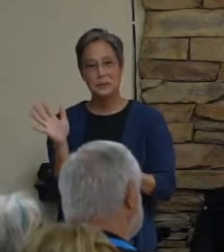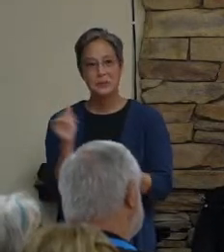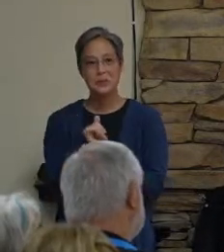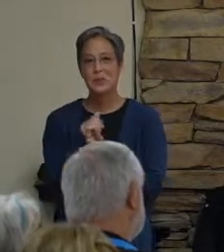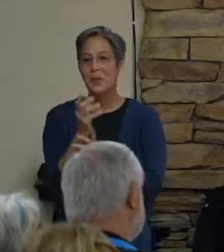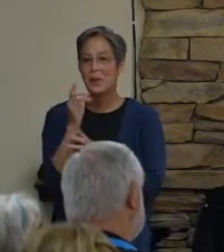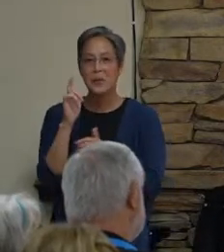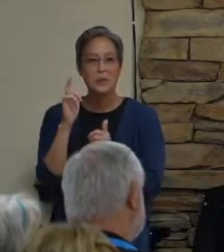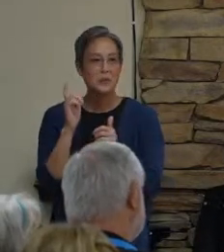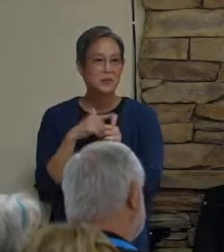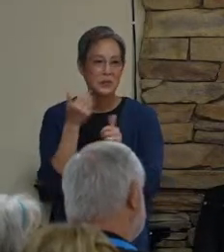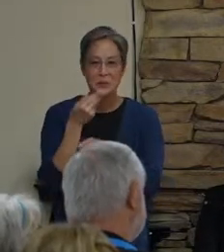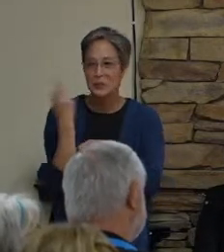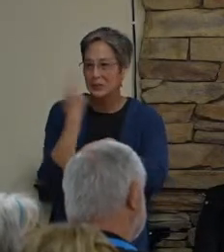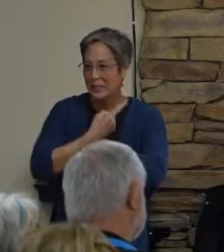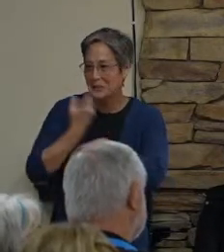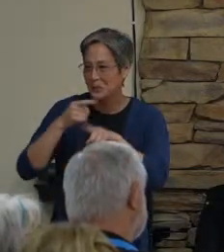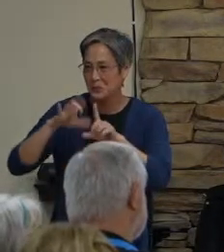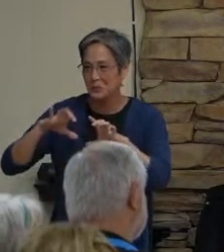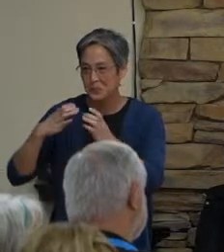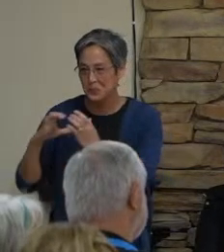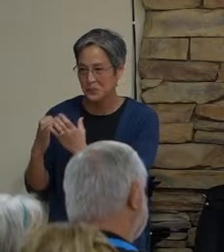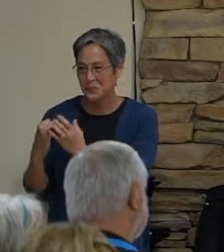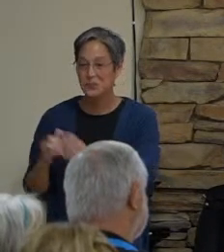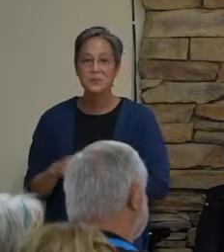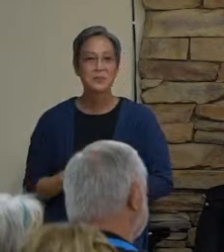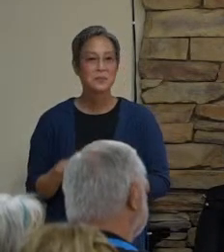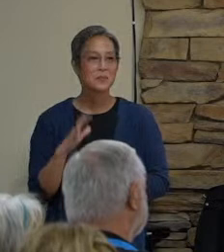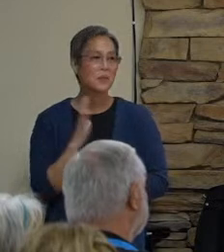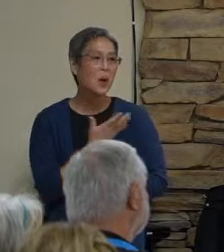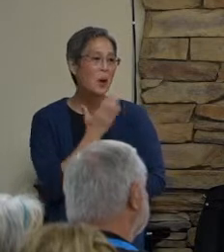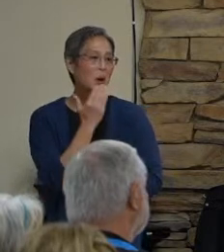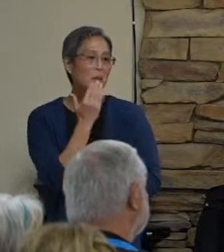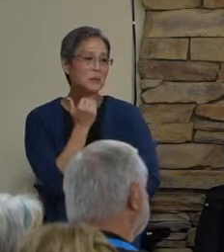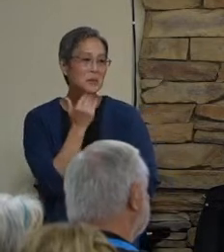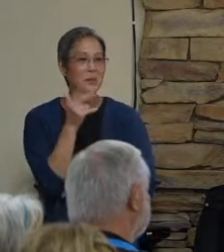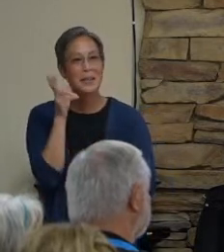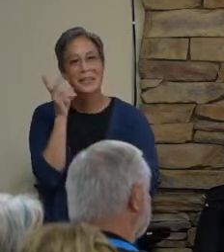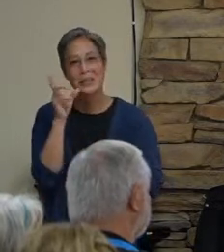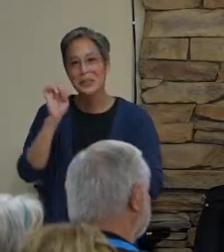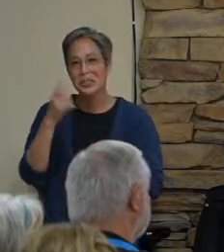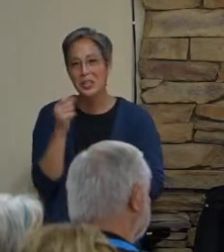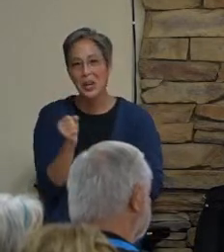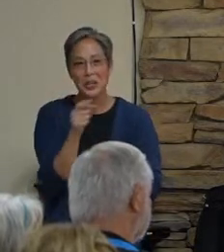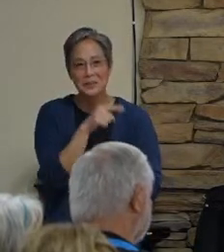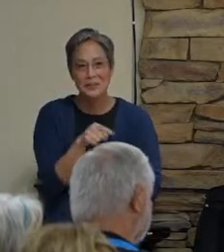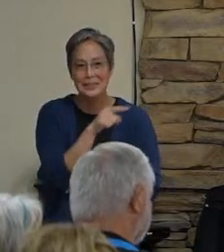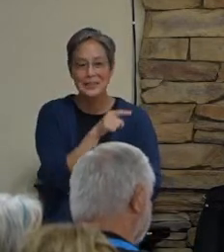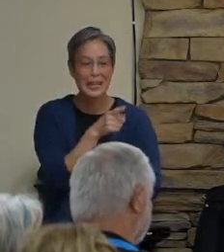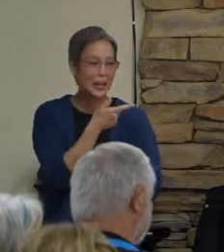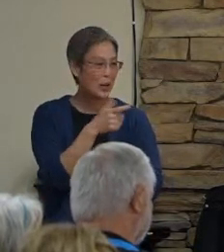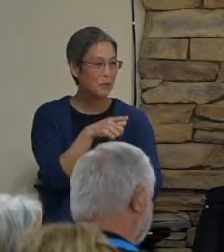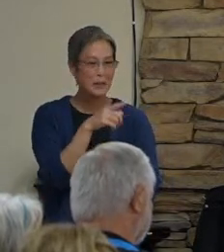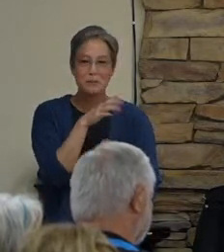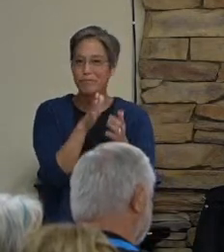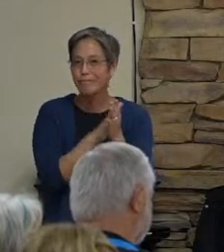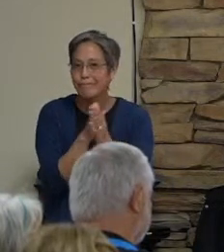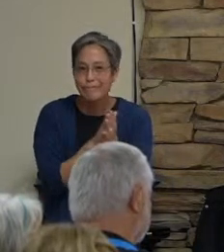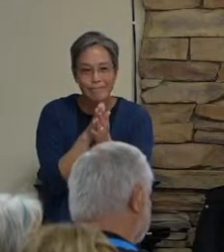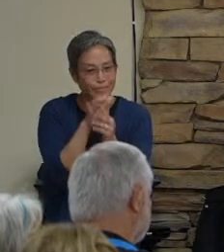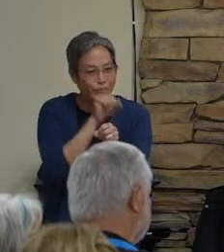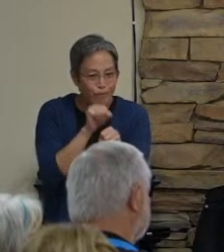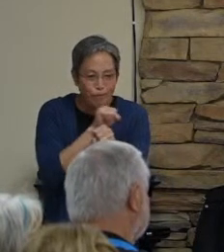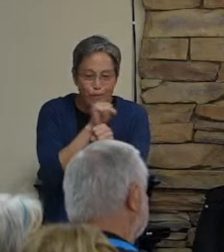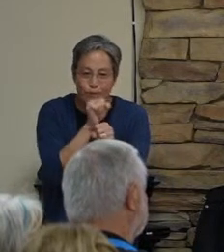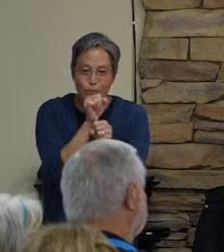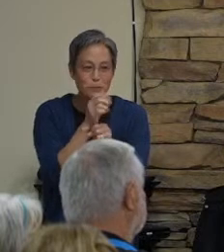first couple of days of class. Our sweet little hearing dogs are very dedicated workers,